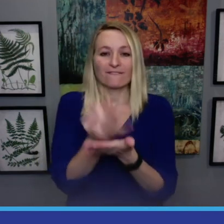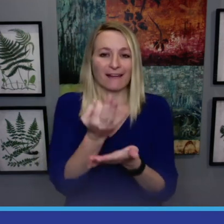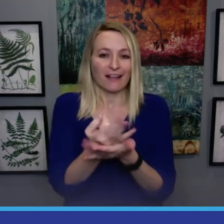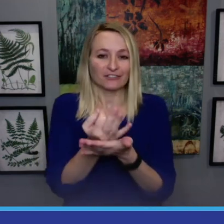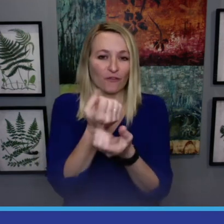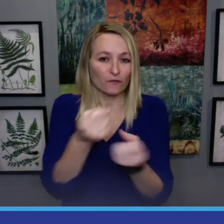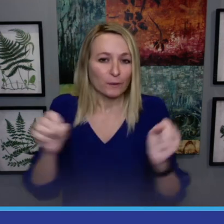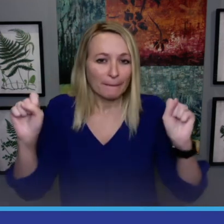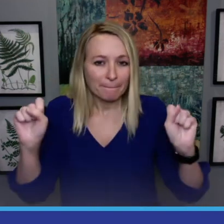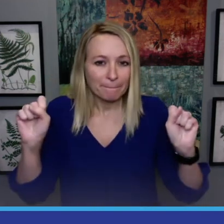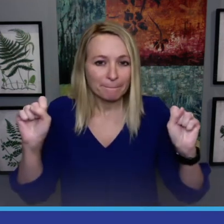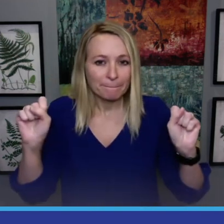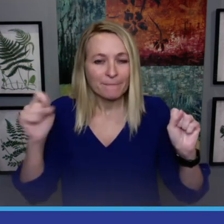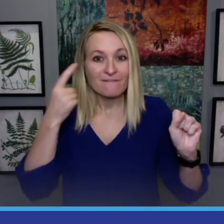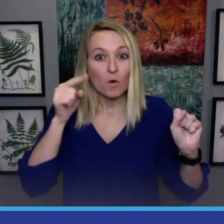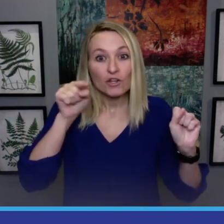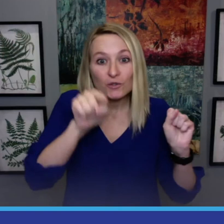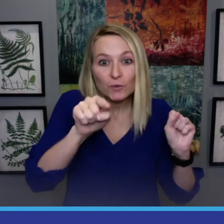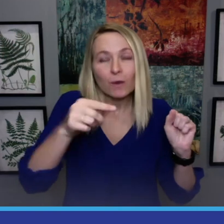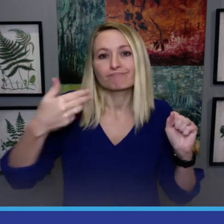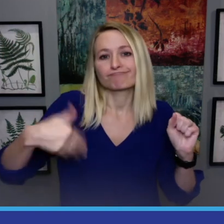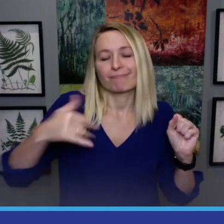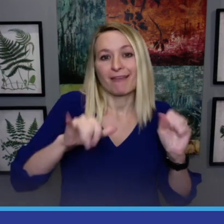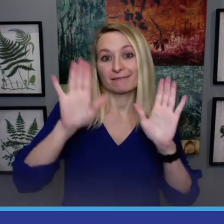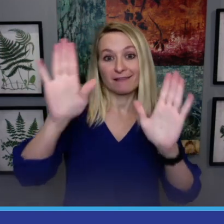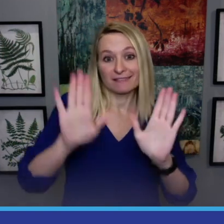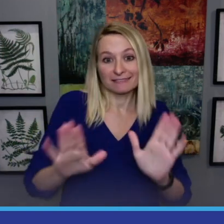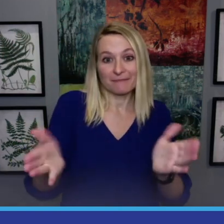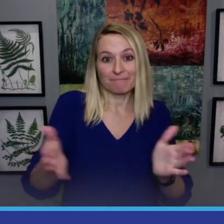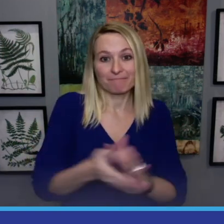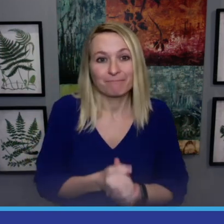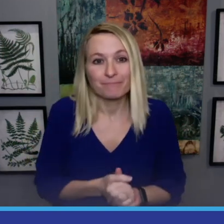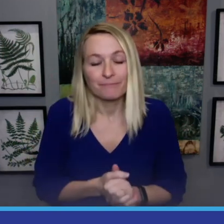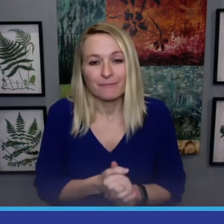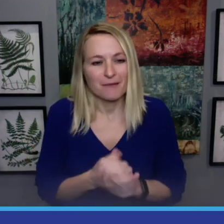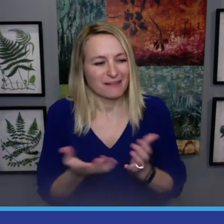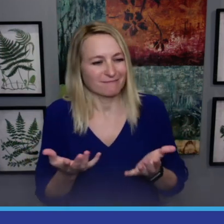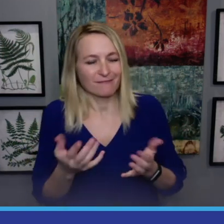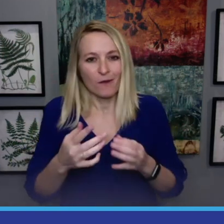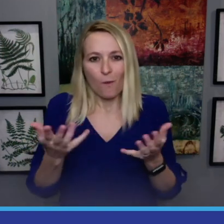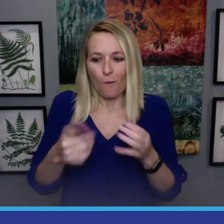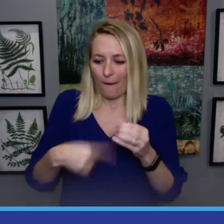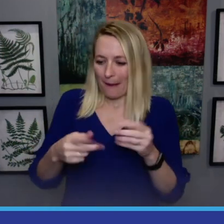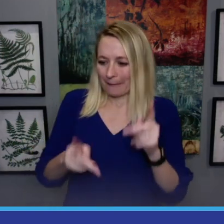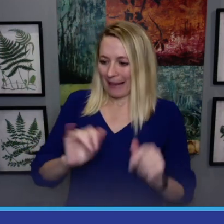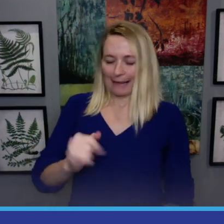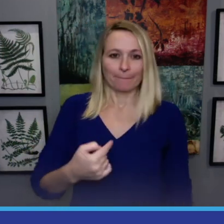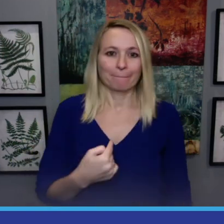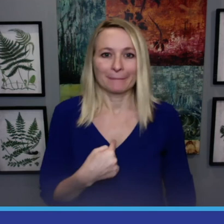or financial freedom. For you, that's awesome. But what about people like